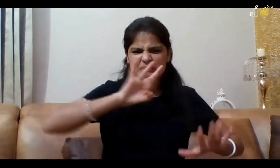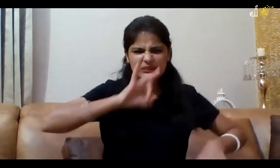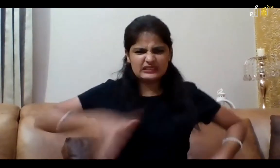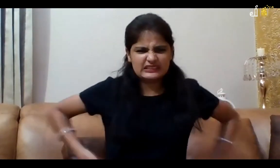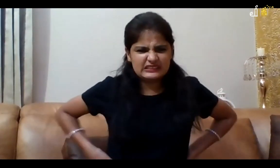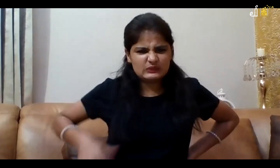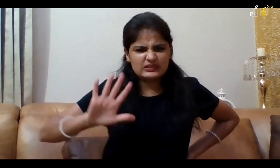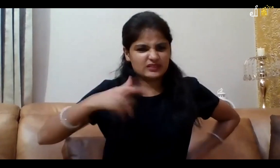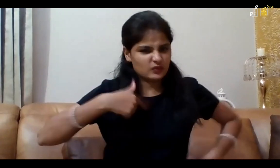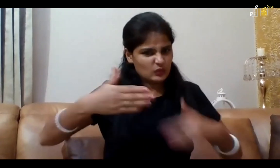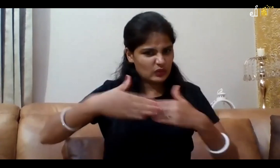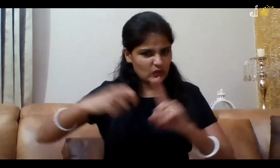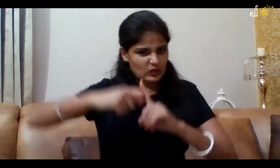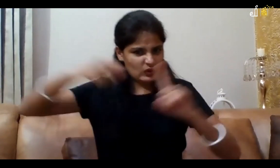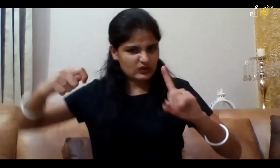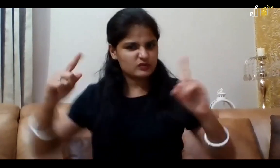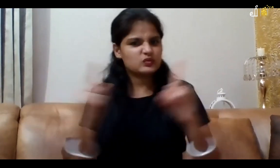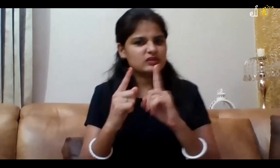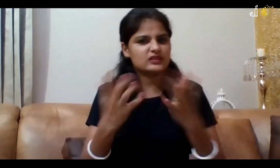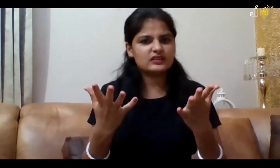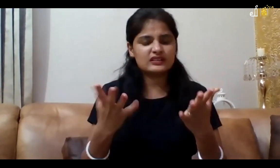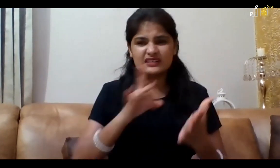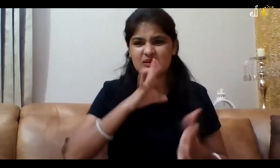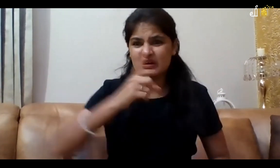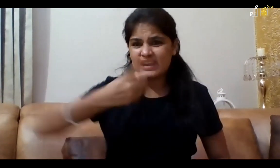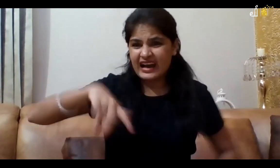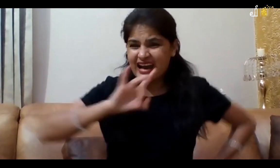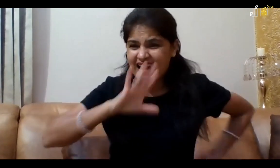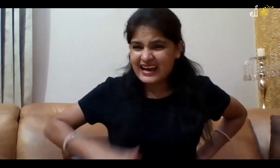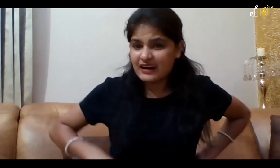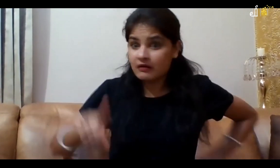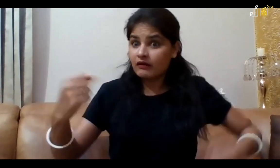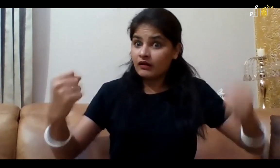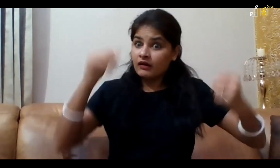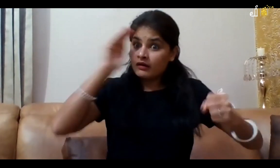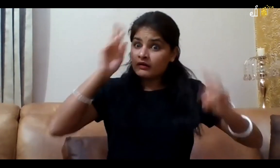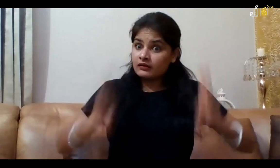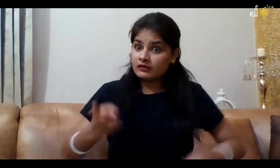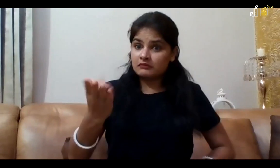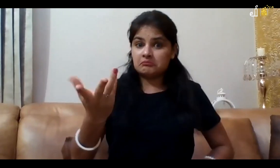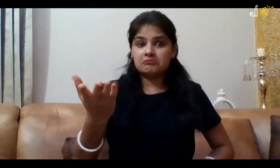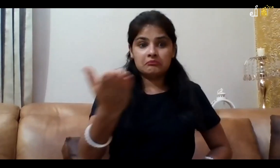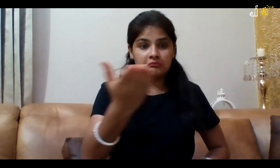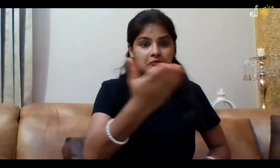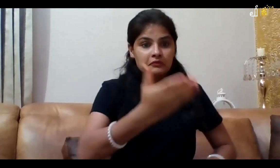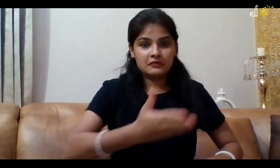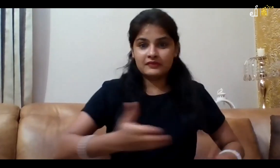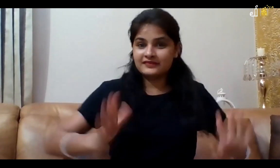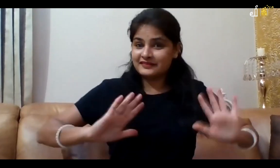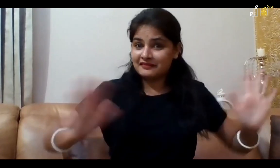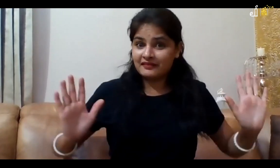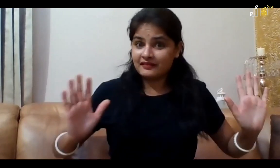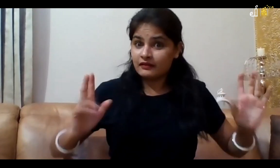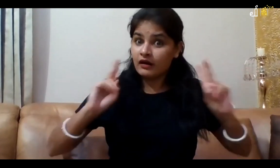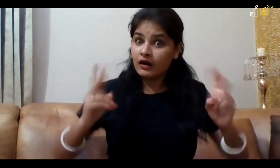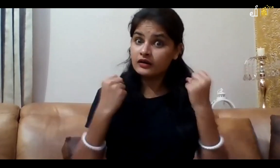Okay, great. So everybody's backs must be hurting for sitting for so long, right? Or do you want